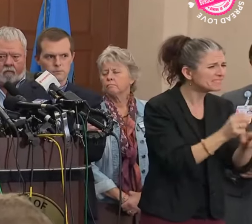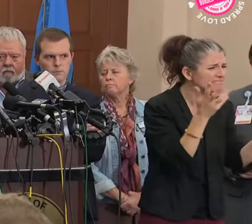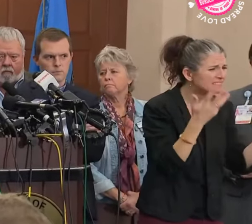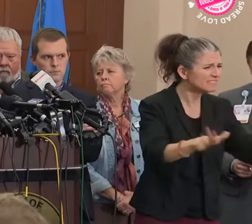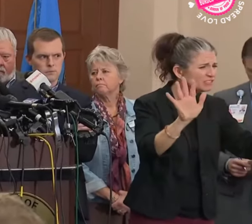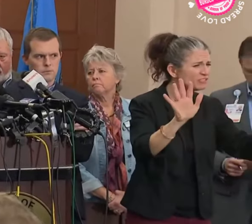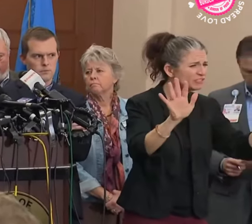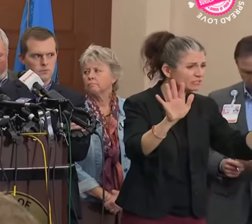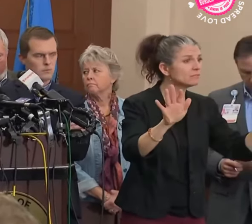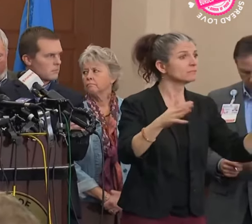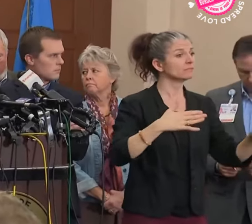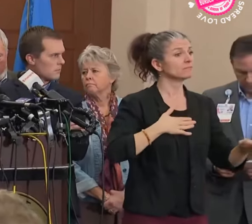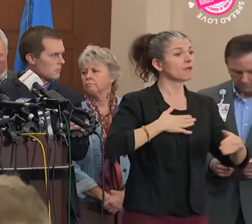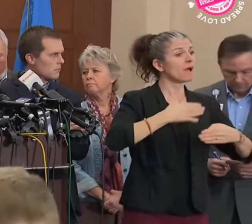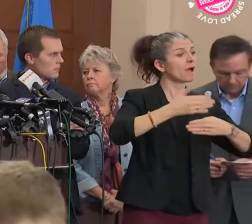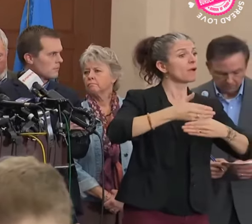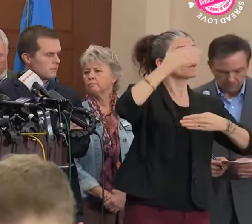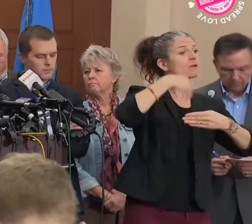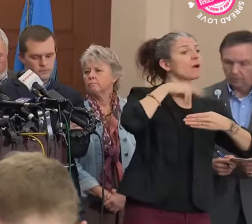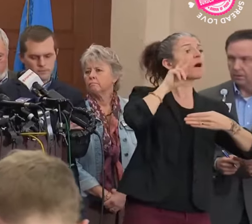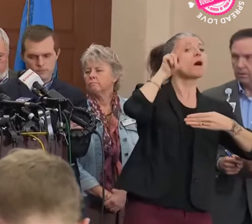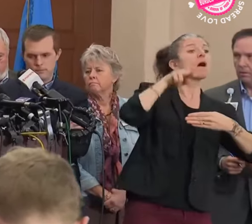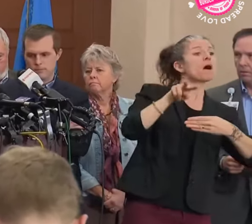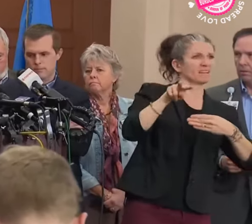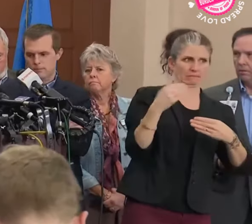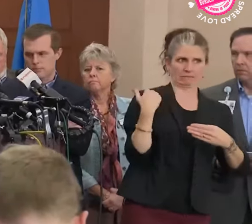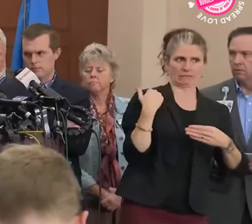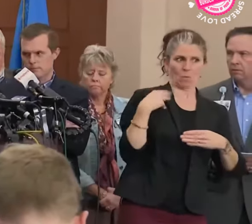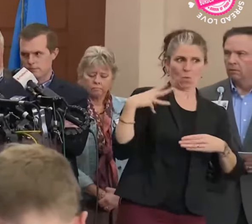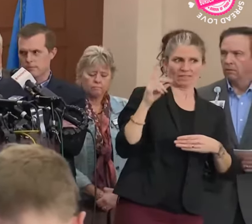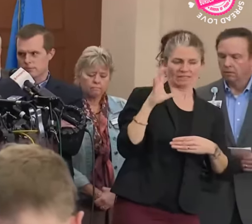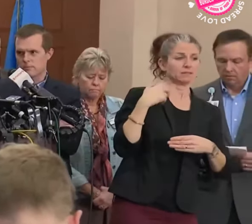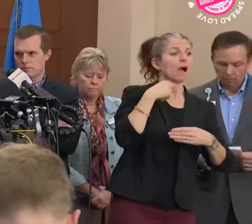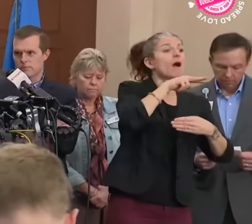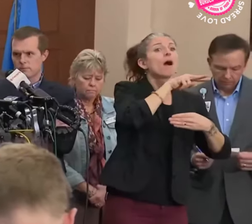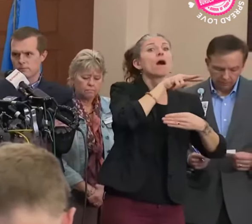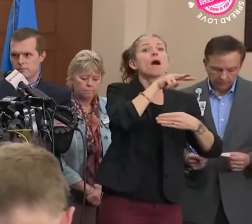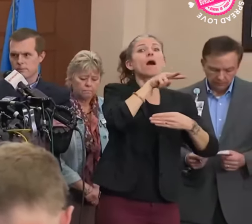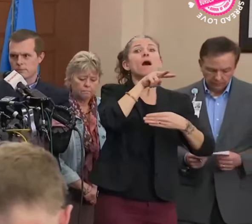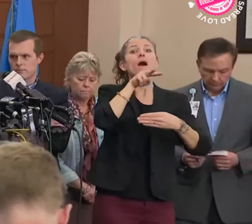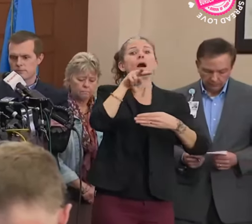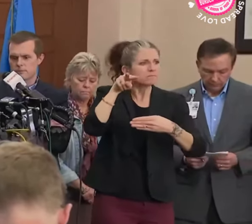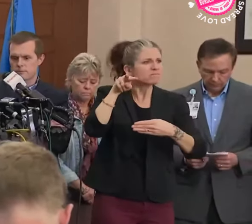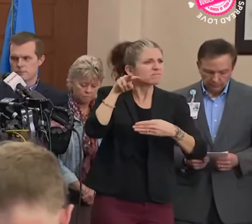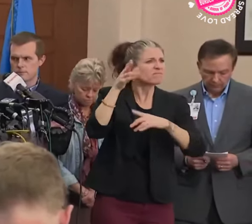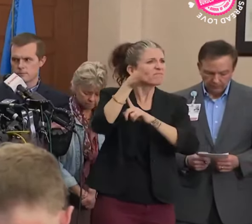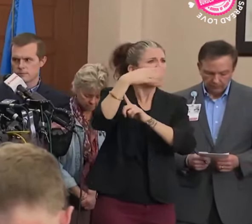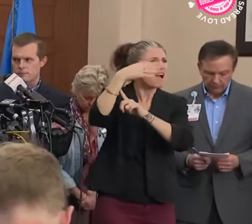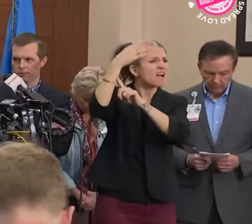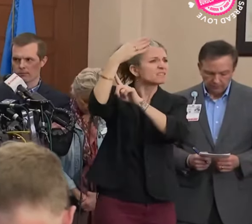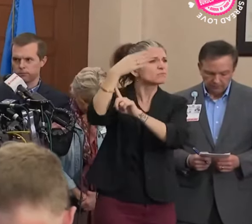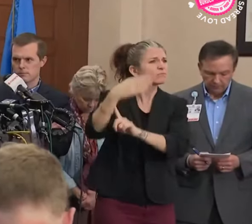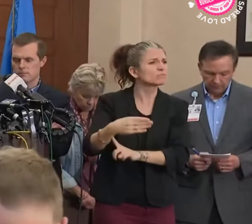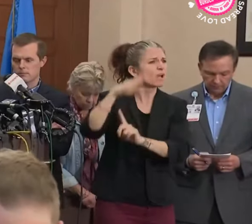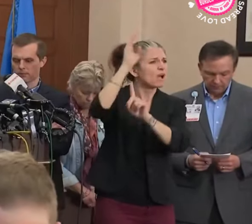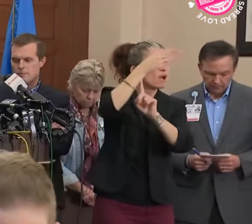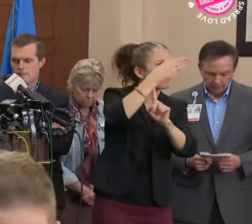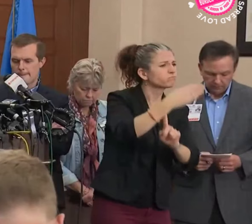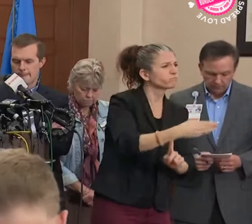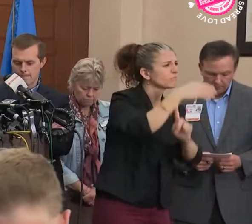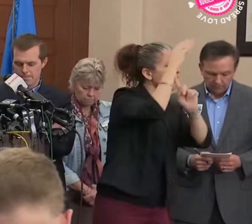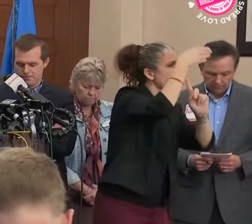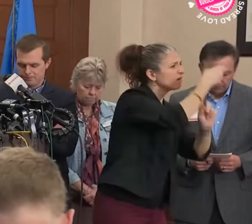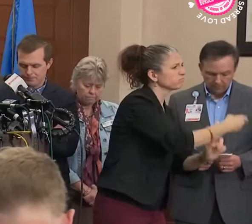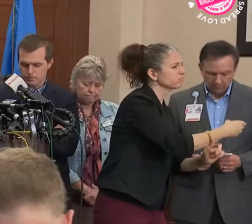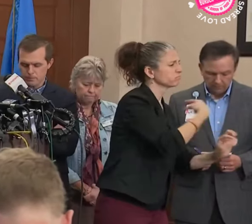in Washington and I saw that the flags had been lowered. And I realized that it had been done to